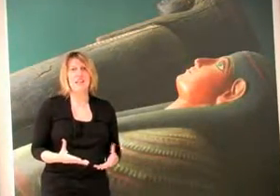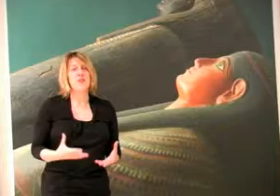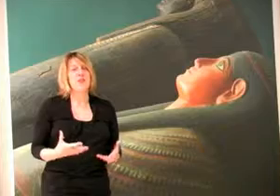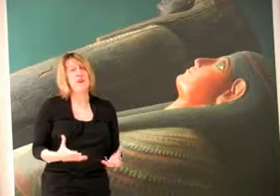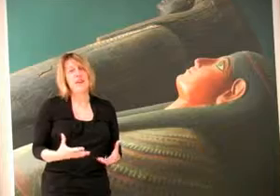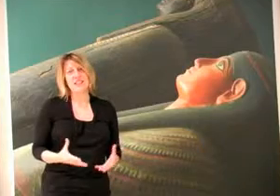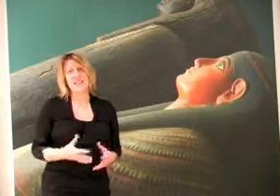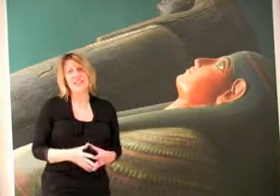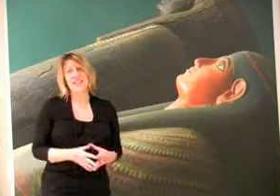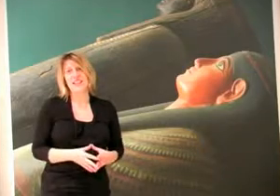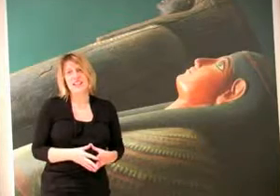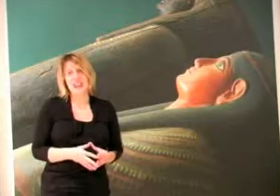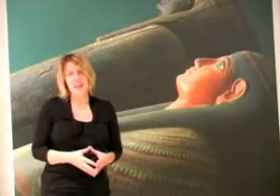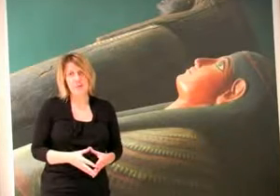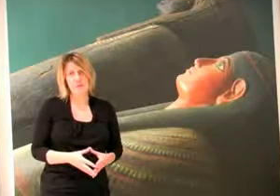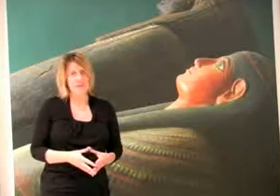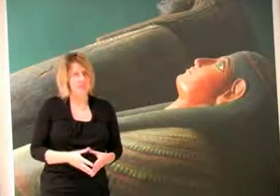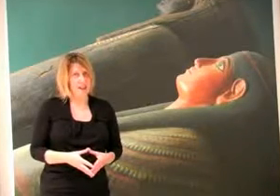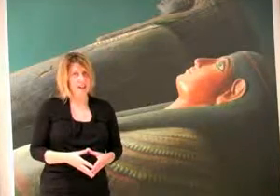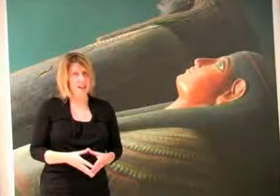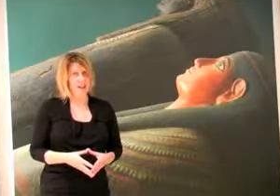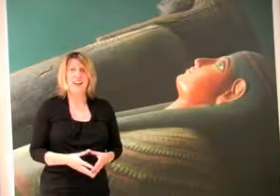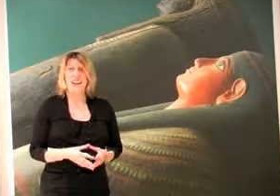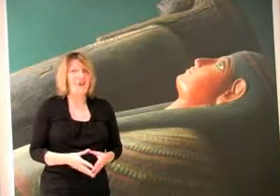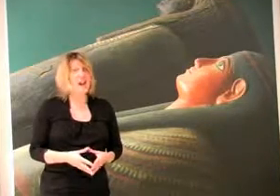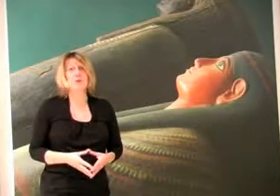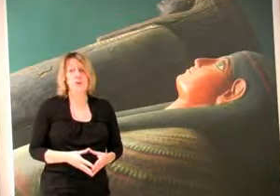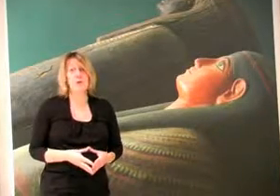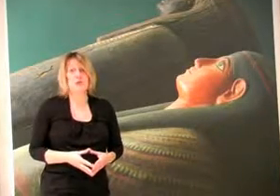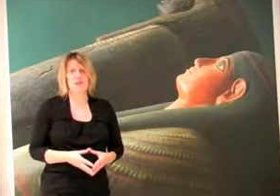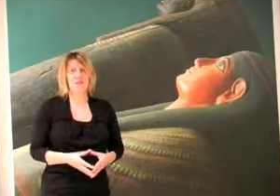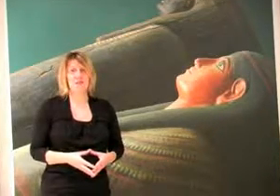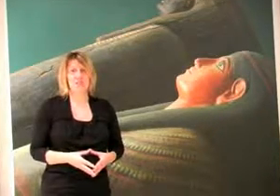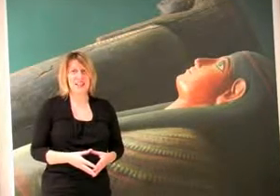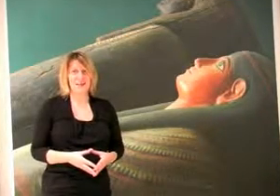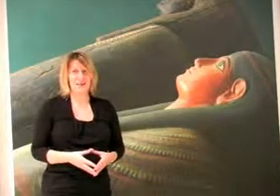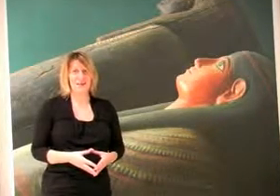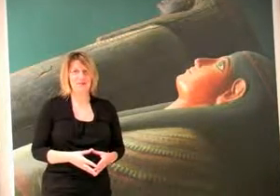the body that it had inhabited in life. And that was the point of mummification.